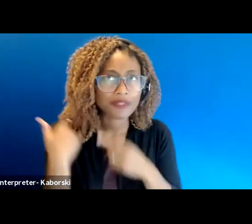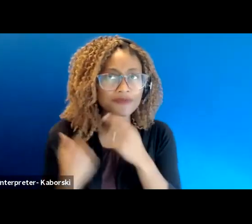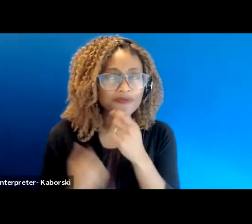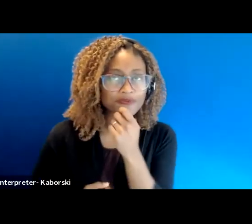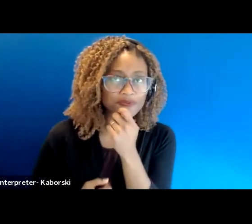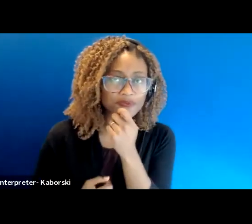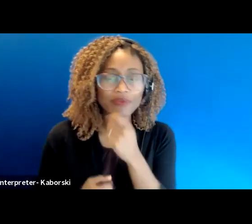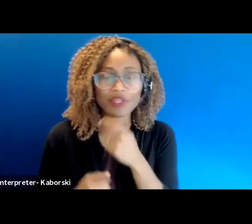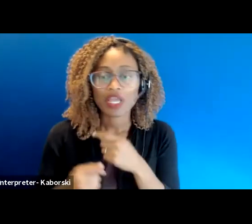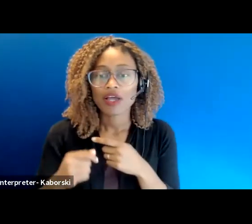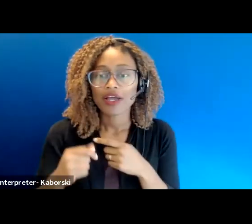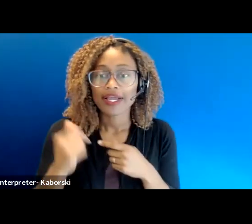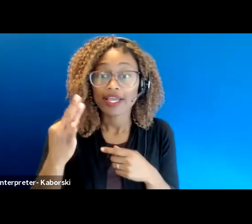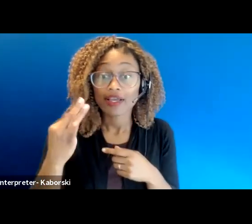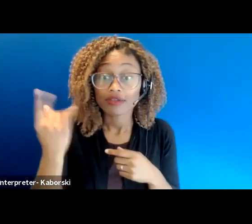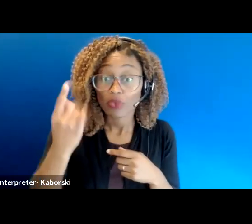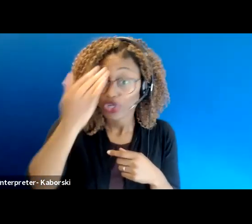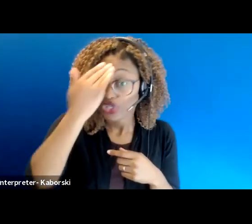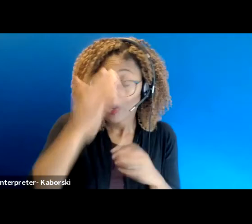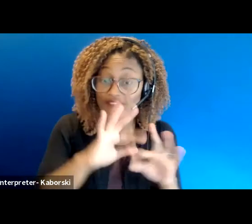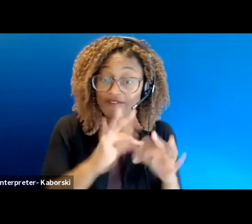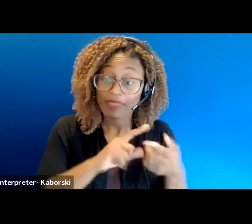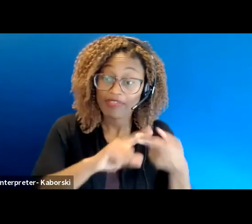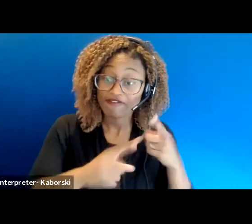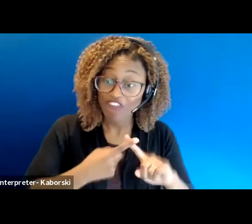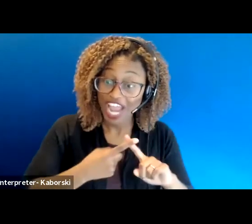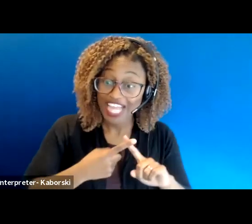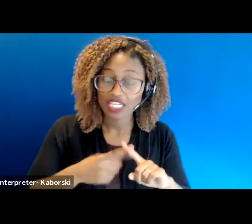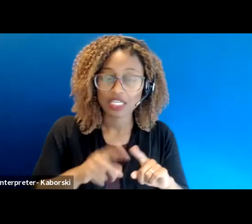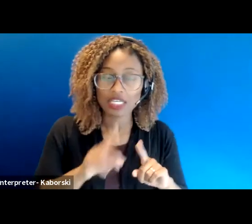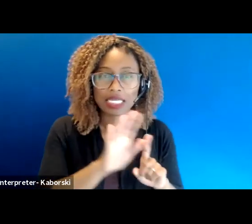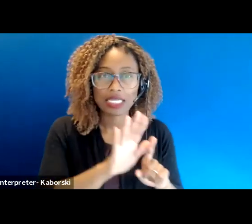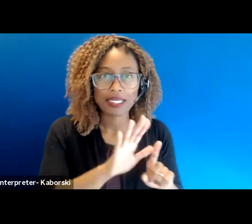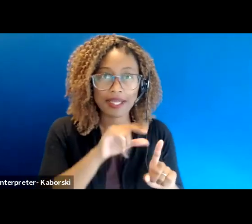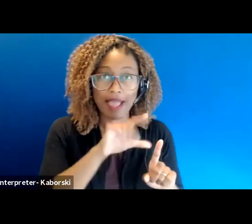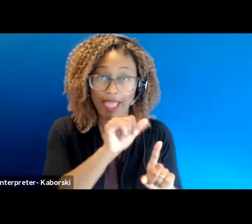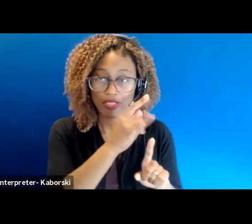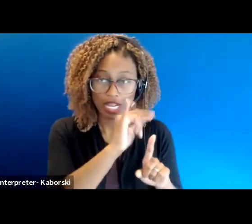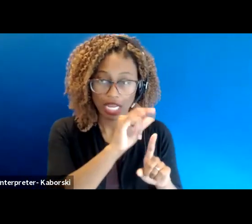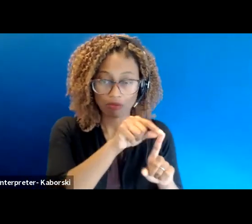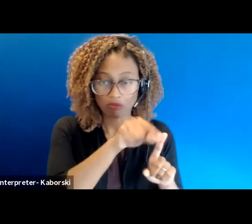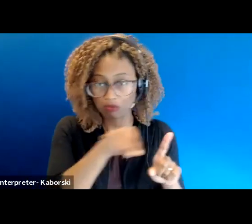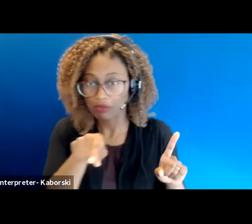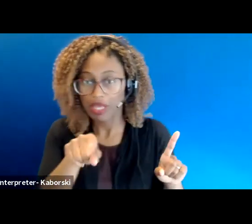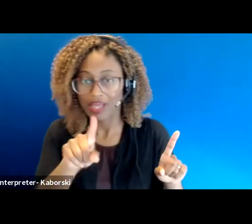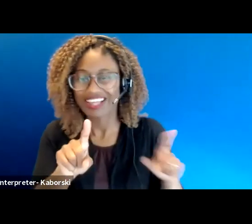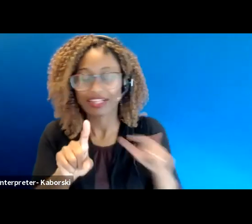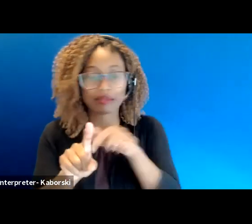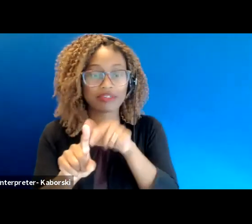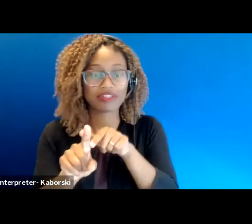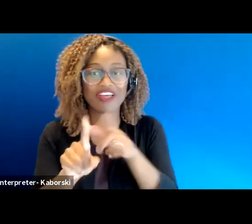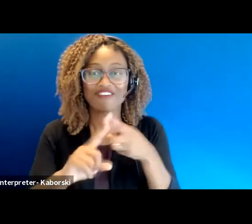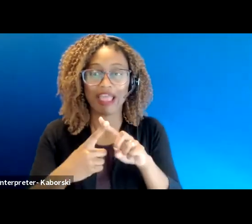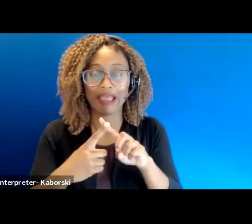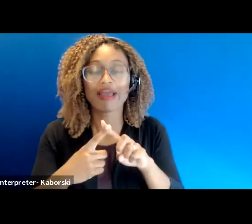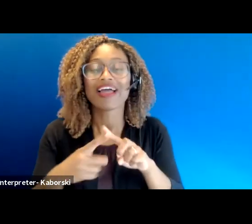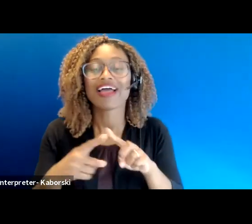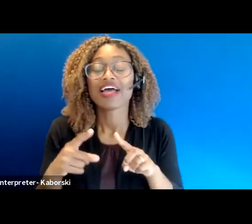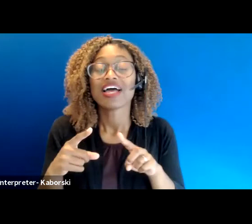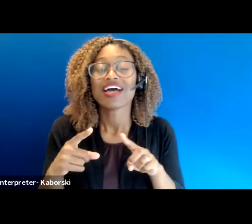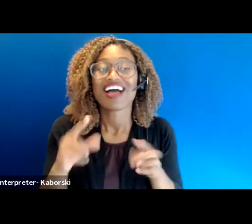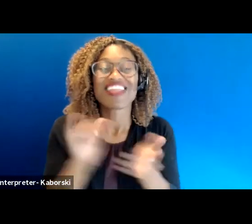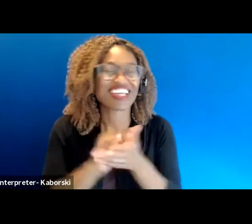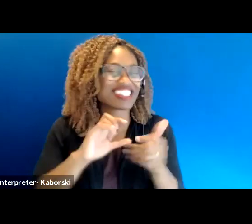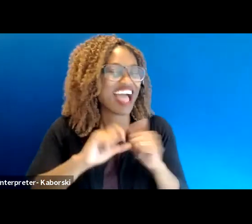someone knew of a family friend of his. I think this is where Kendall came in. And if she wants to go on a